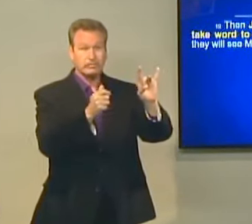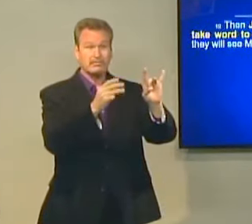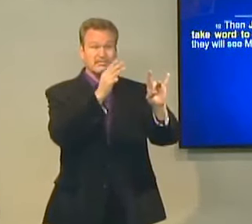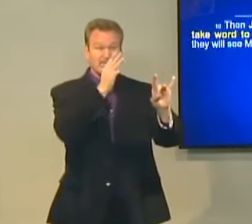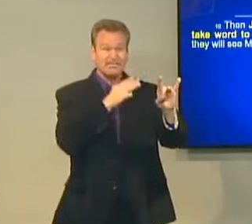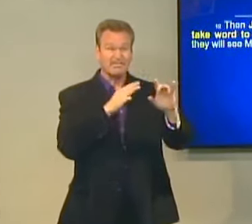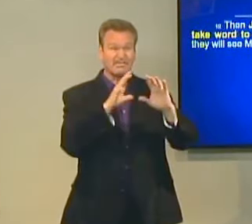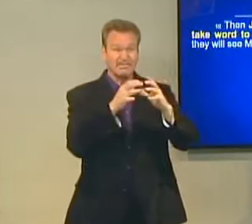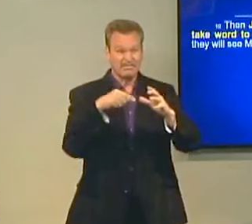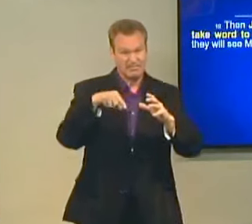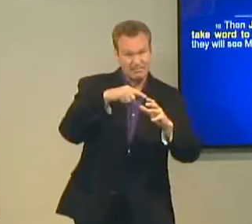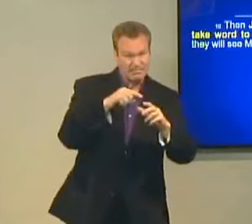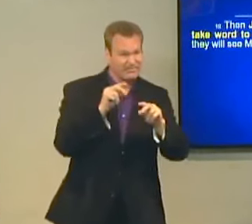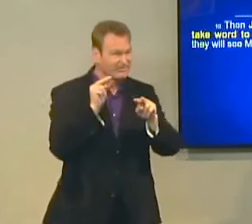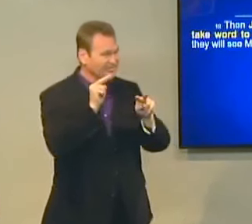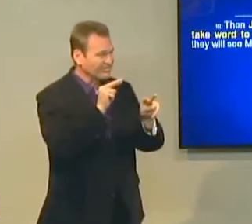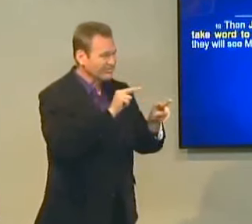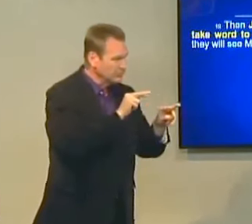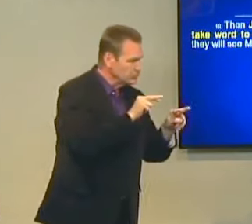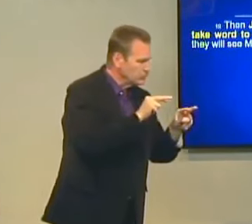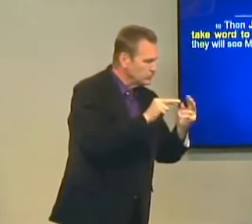So then we are going to go back to Matthew chapter 28 verse 10.